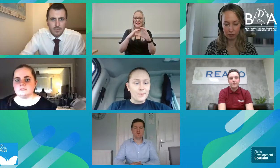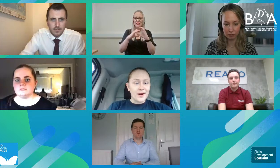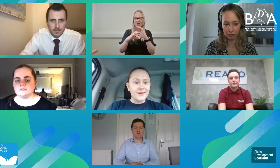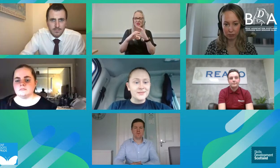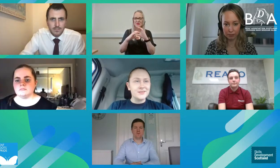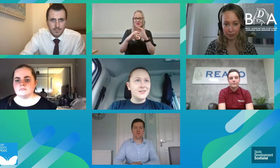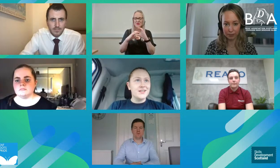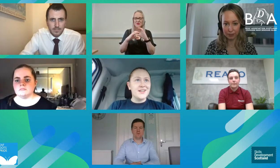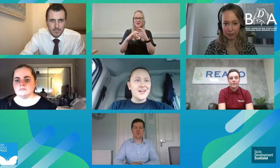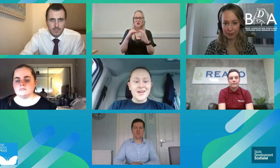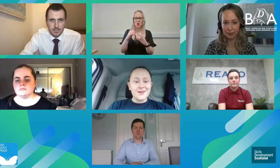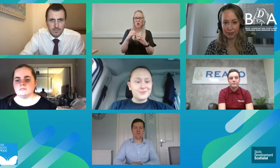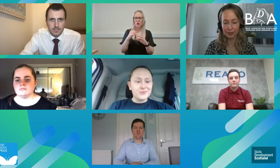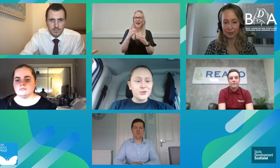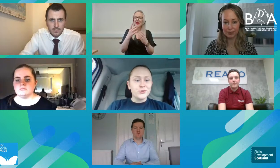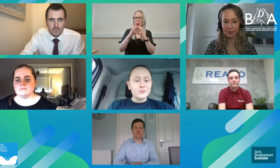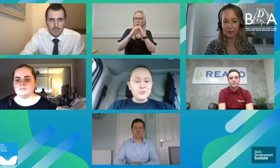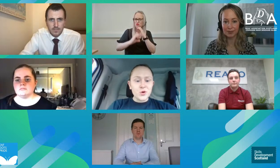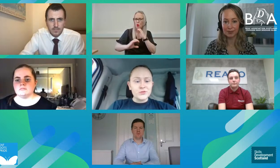lines, broadband.